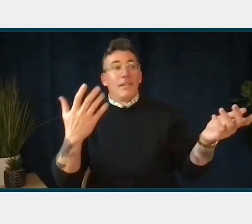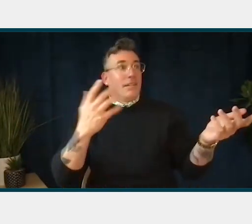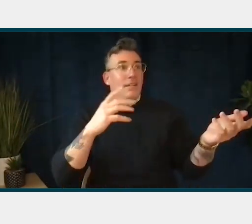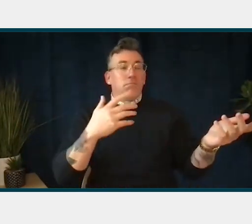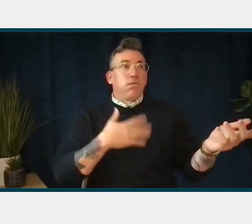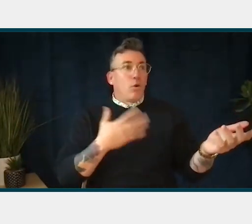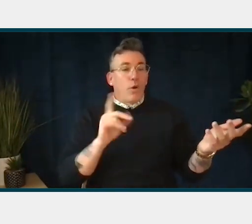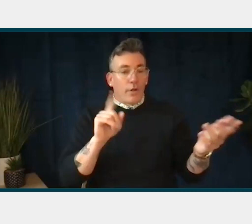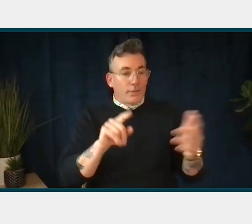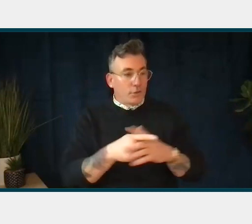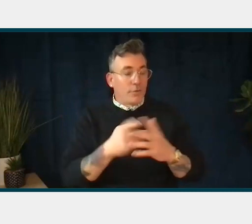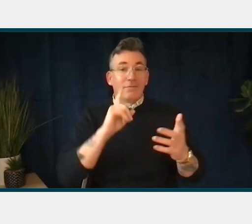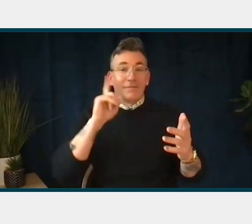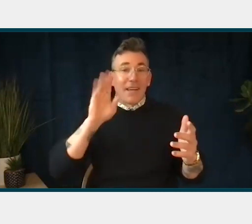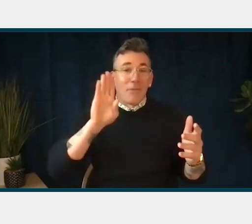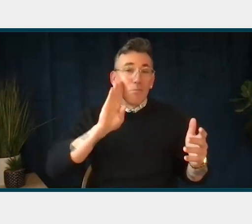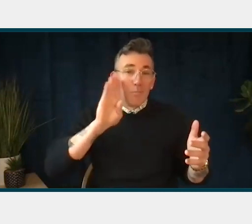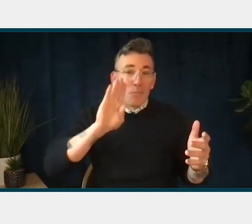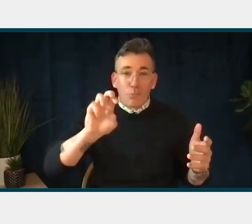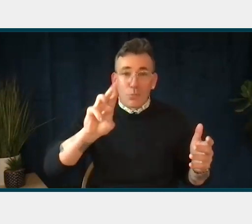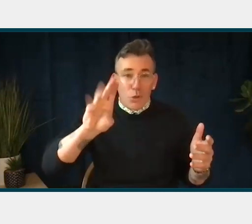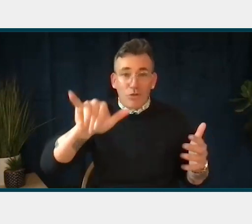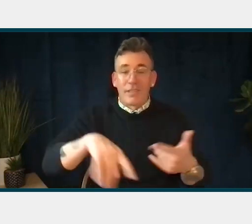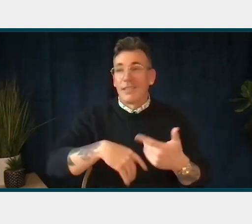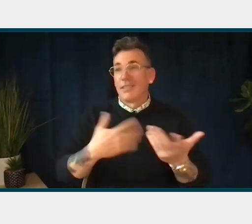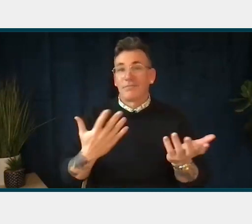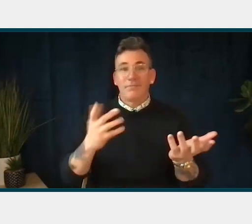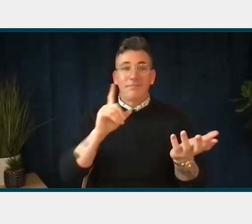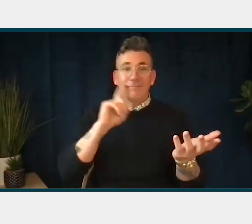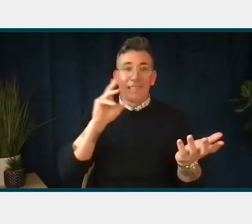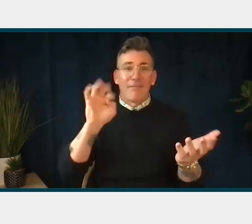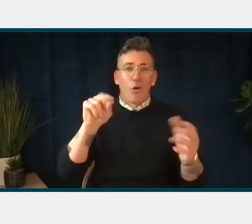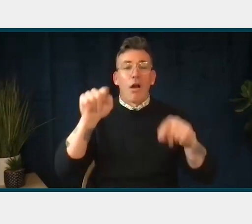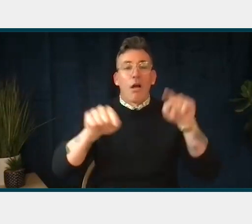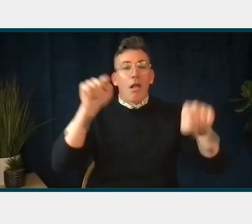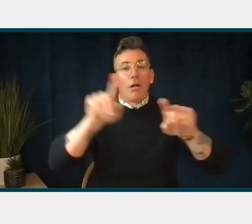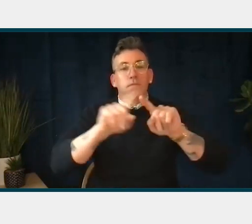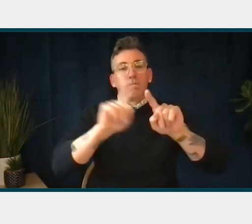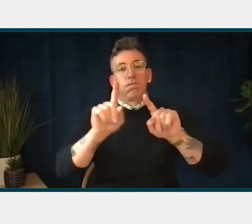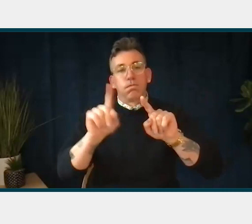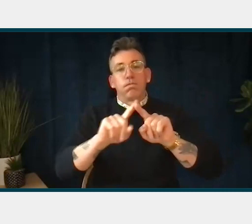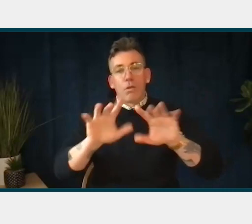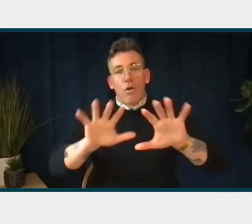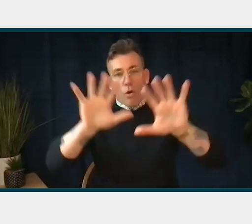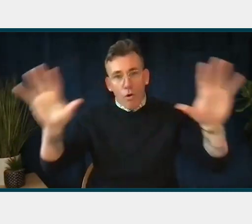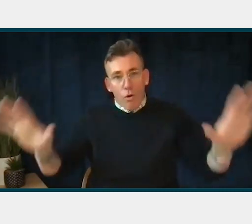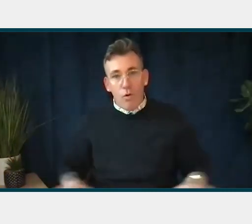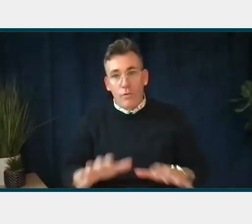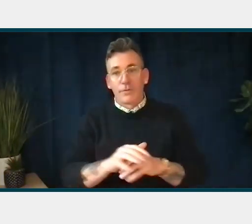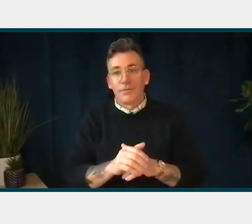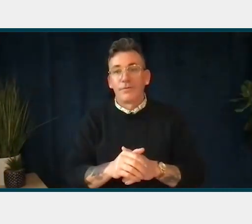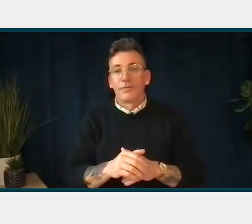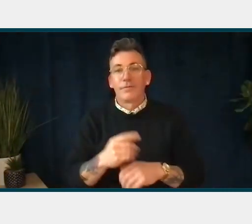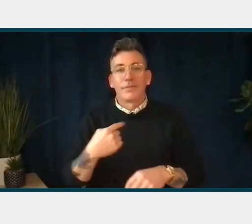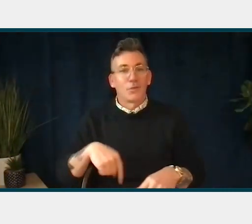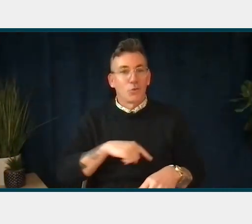deaf agents, deaf therapeutic agencies, deaf breweries, all sorts of deaf-owned